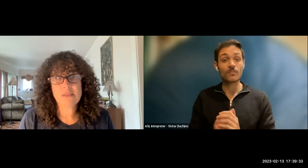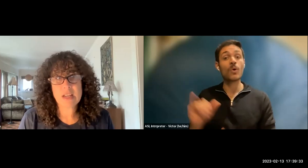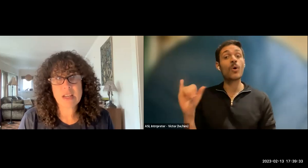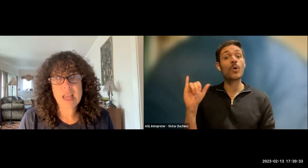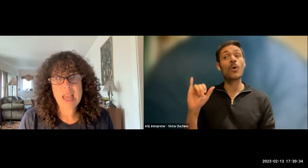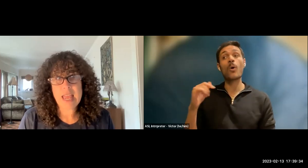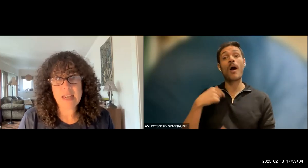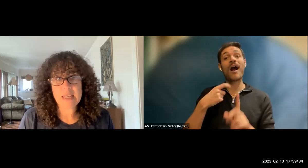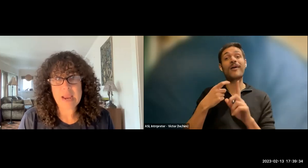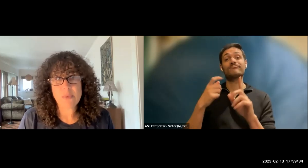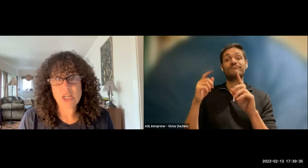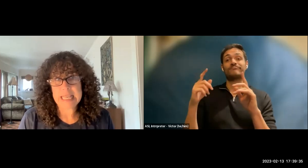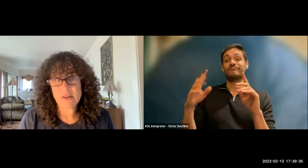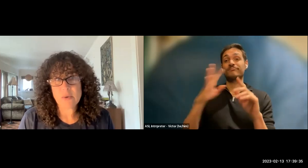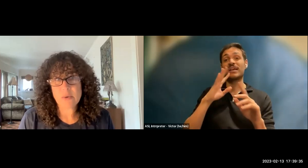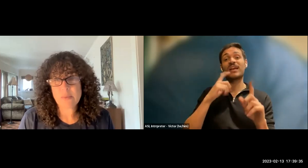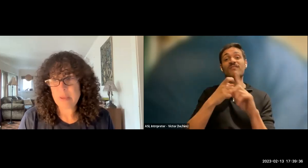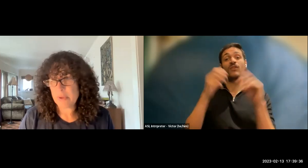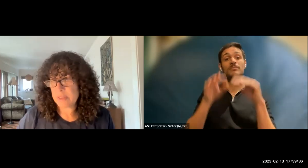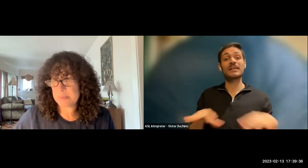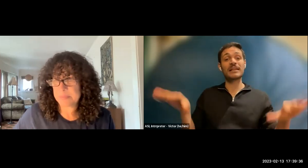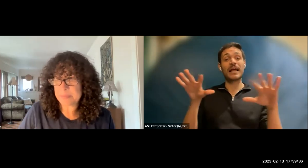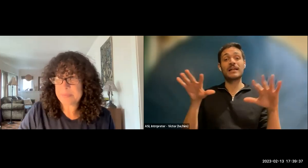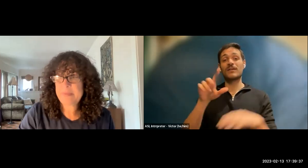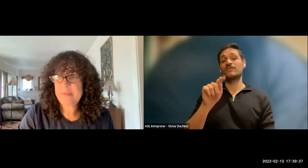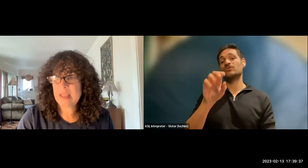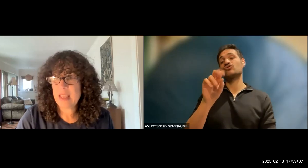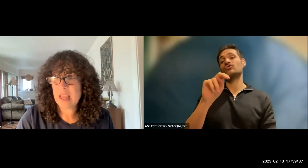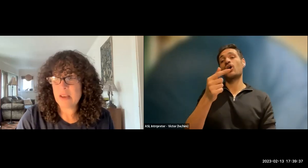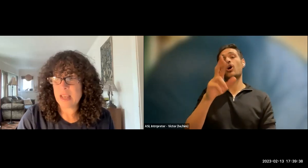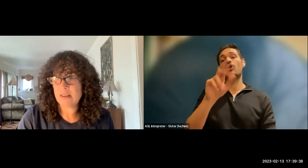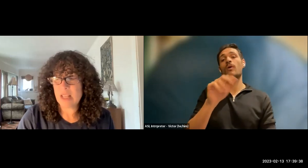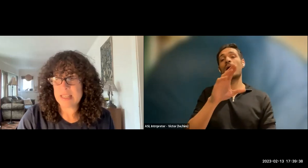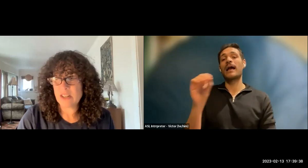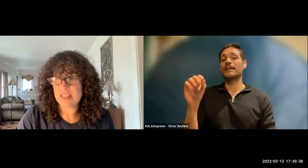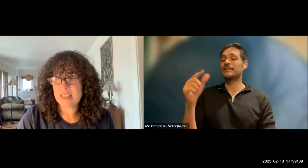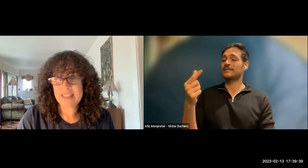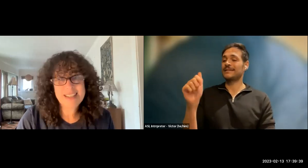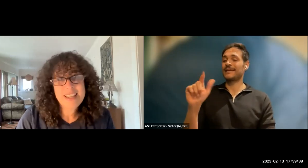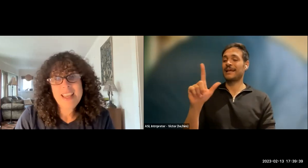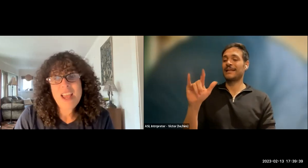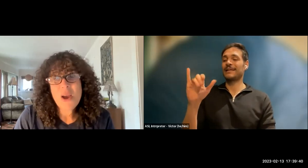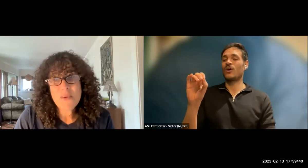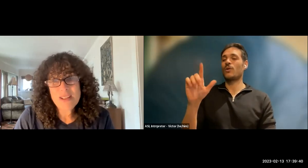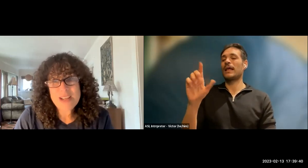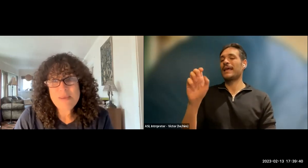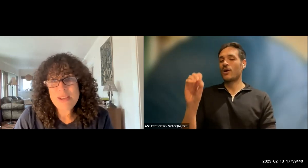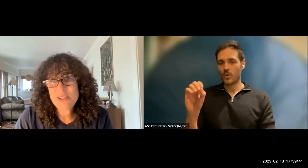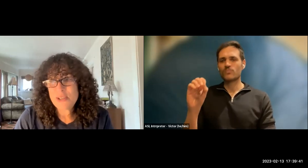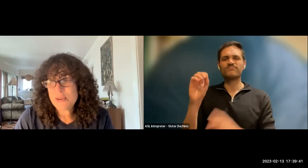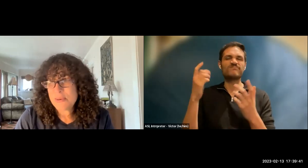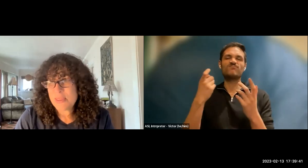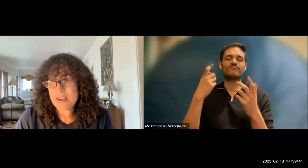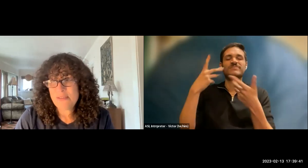the Tongva and Gabrielino peoples outside of Los Angeles.